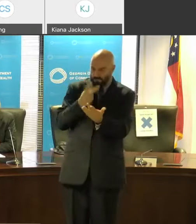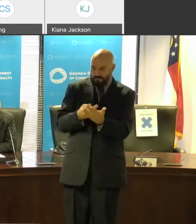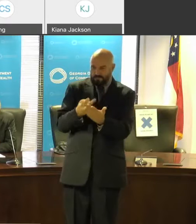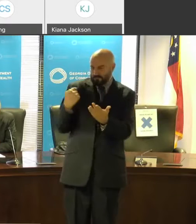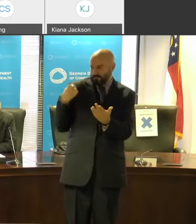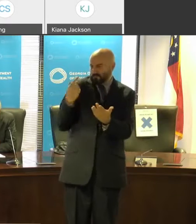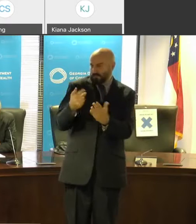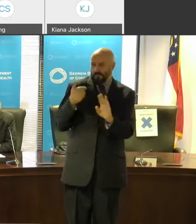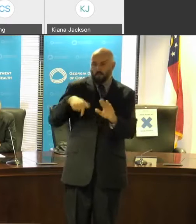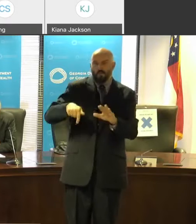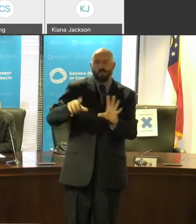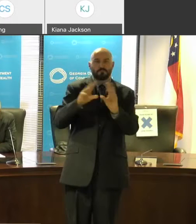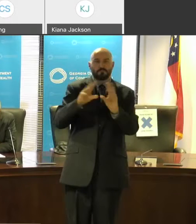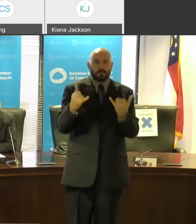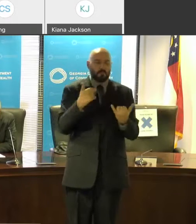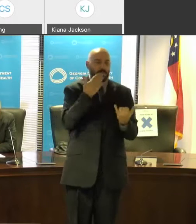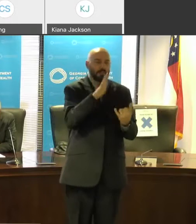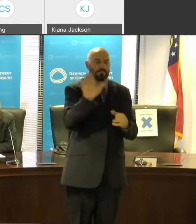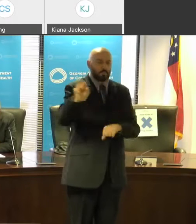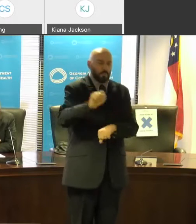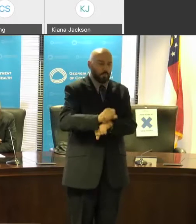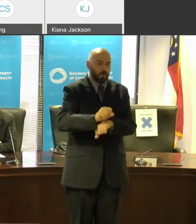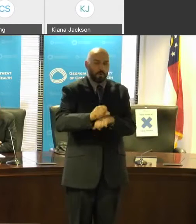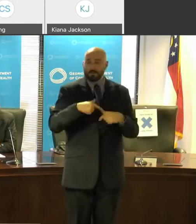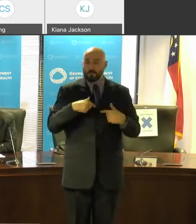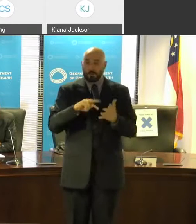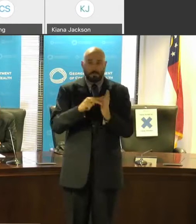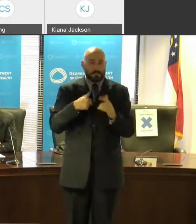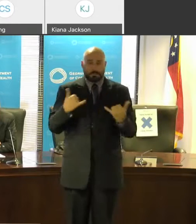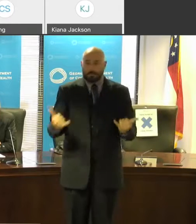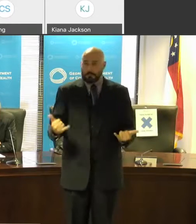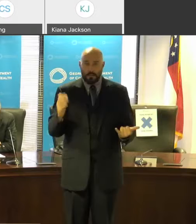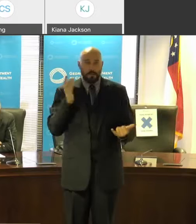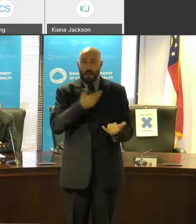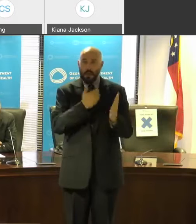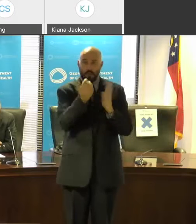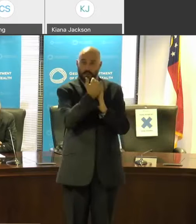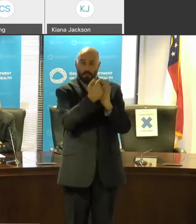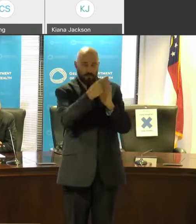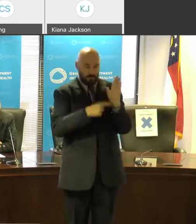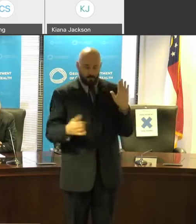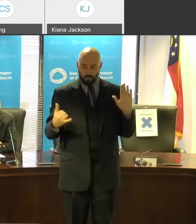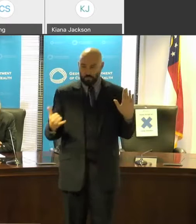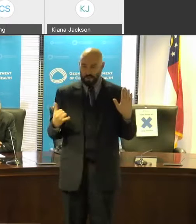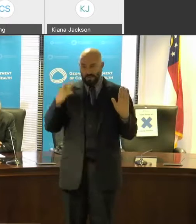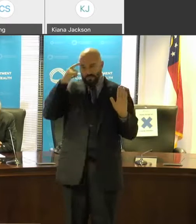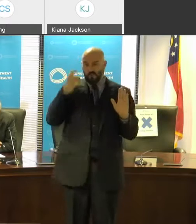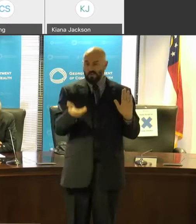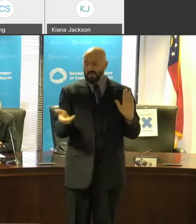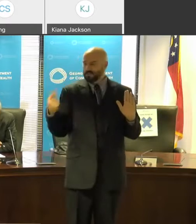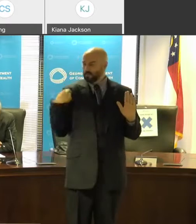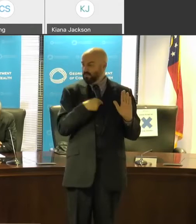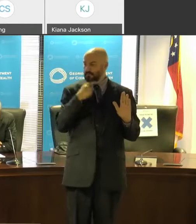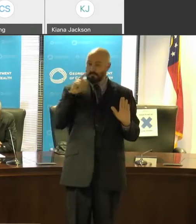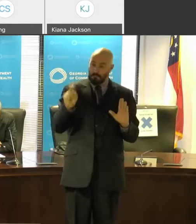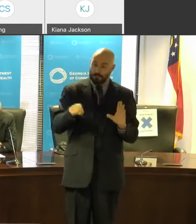and that concludes our agenda here today for items that we needed to vote